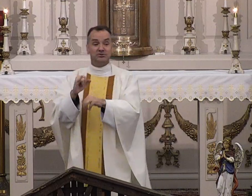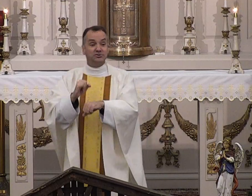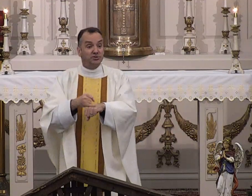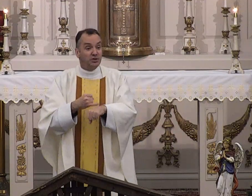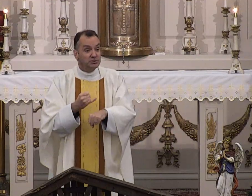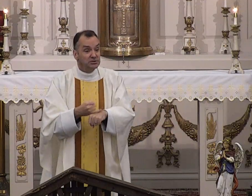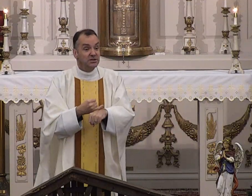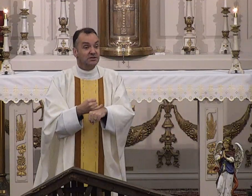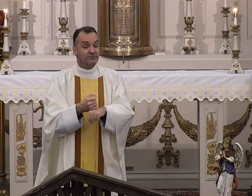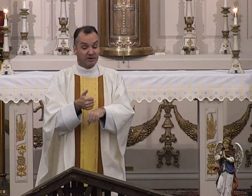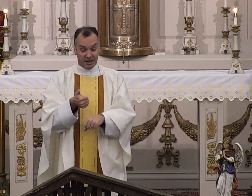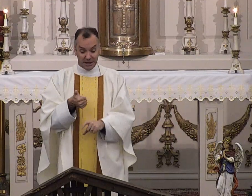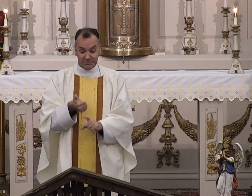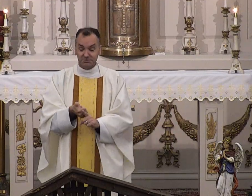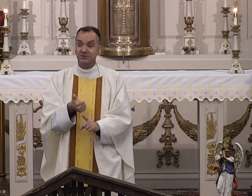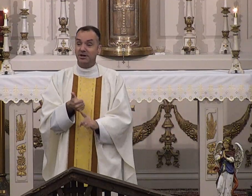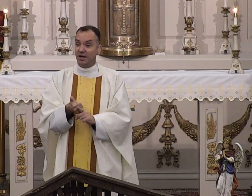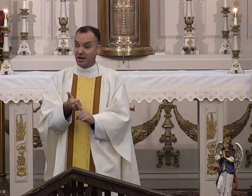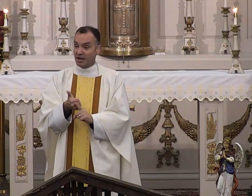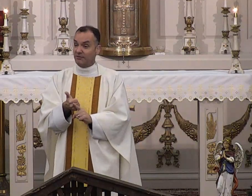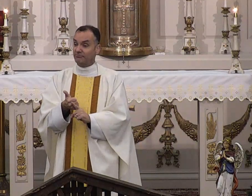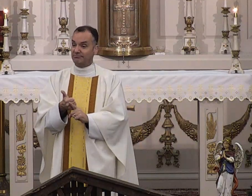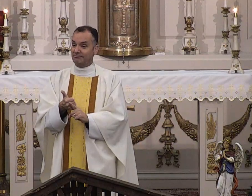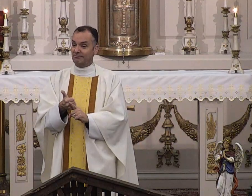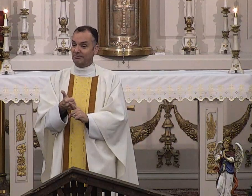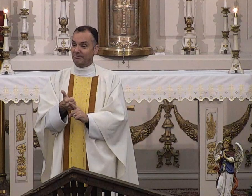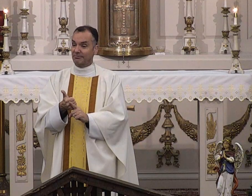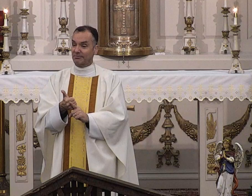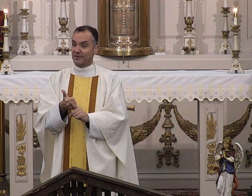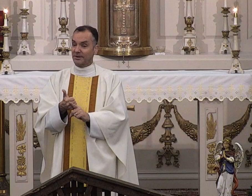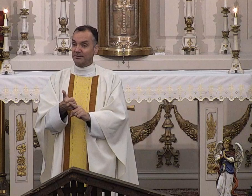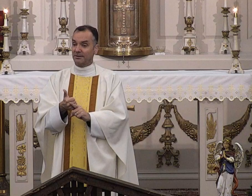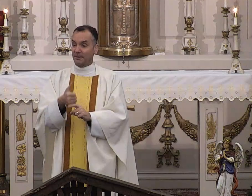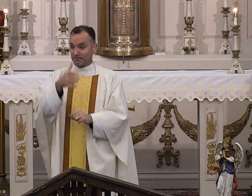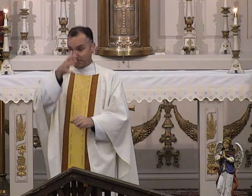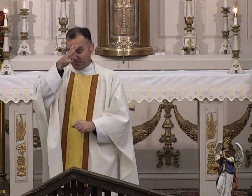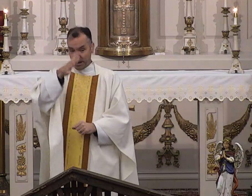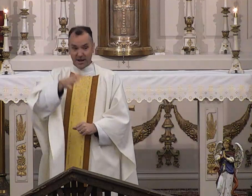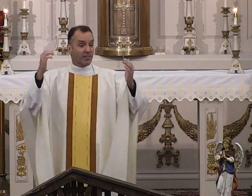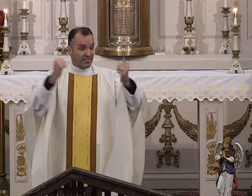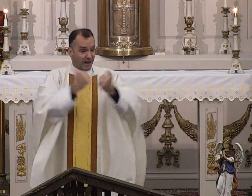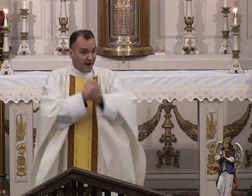so he was enlightened and knew God's plan. So